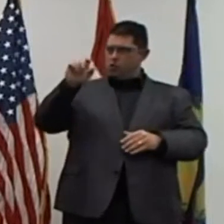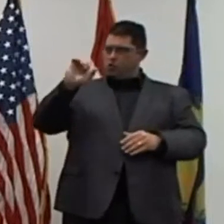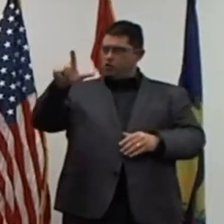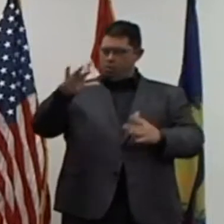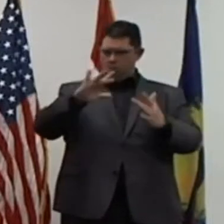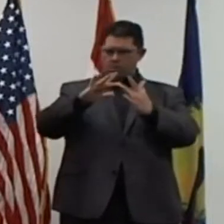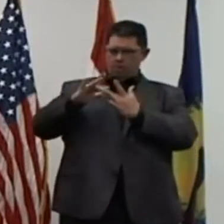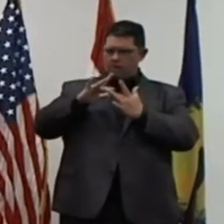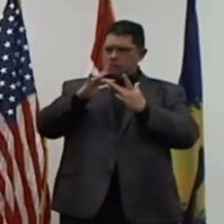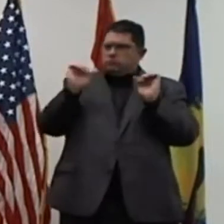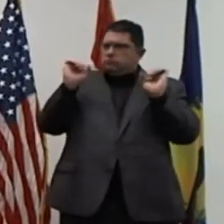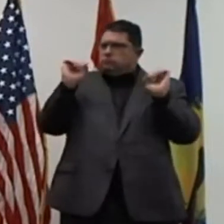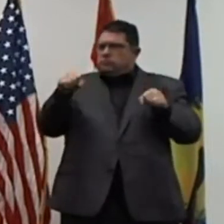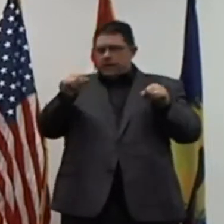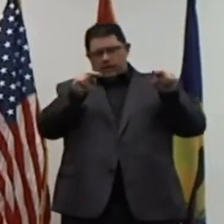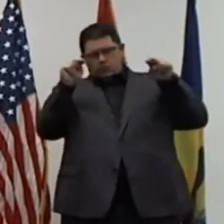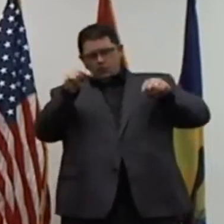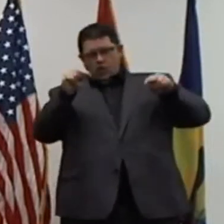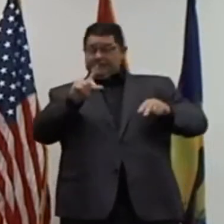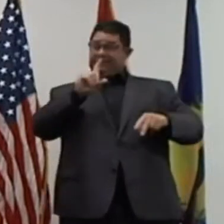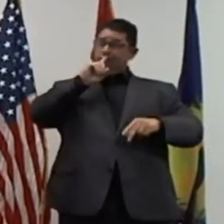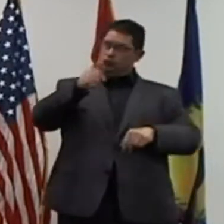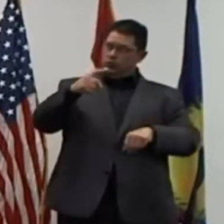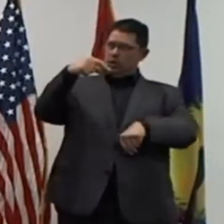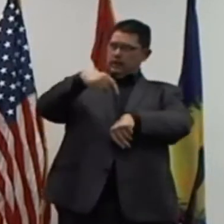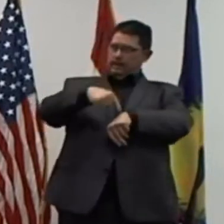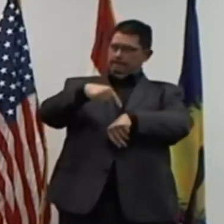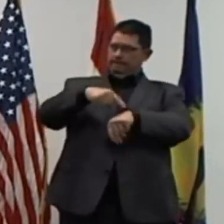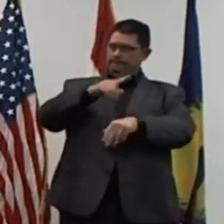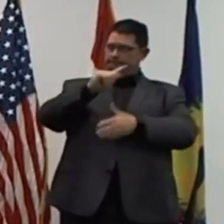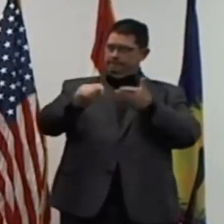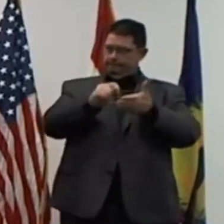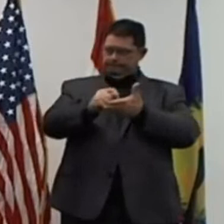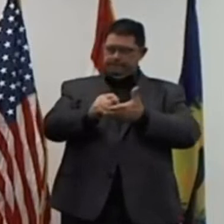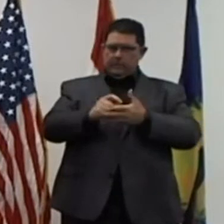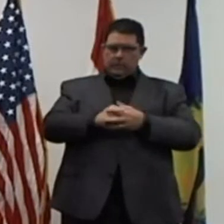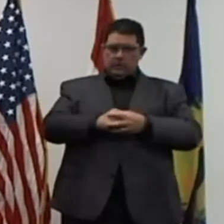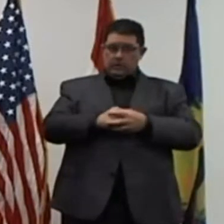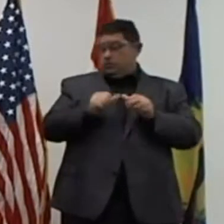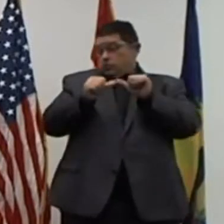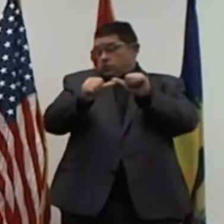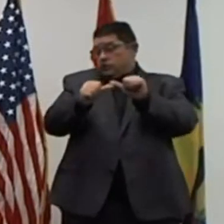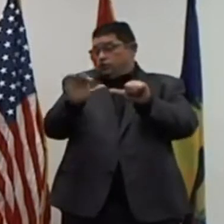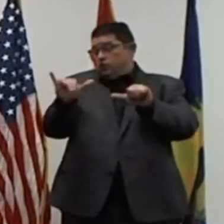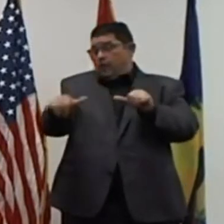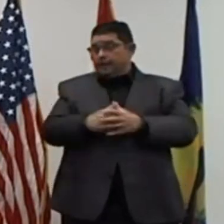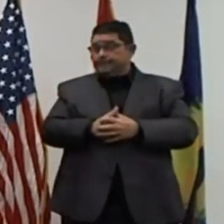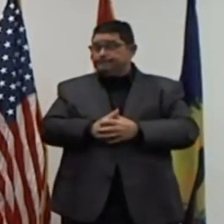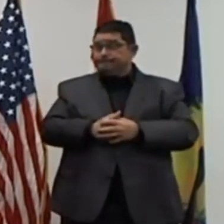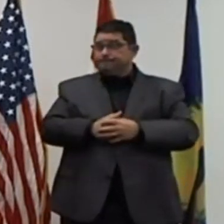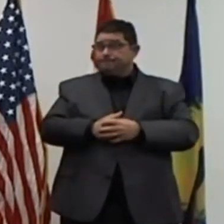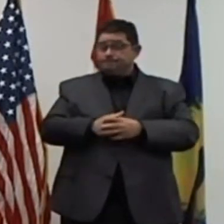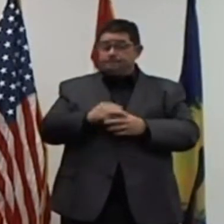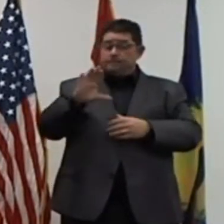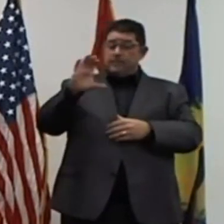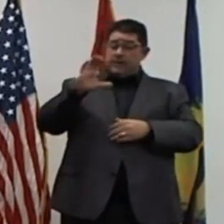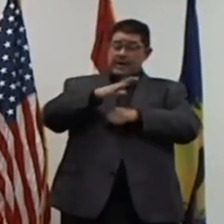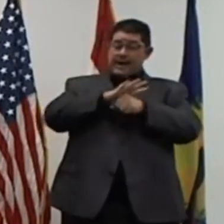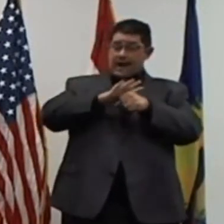followed in real time, and we will continue to do that. The county council